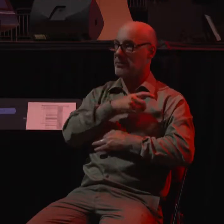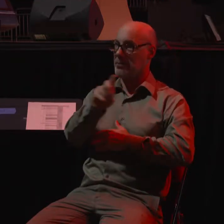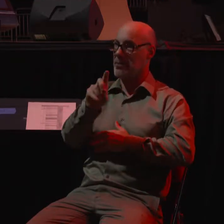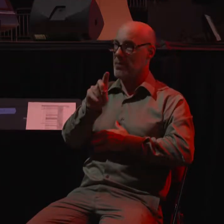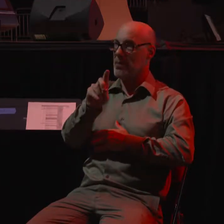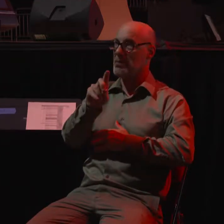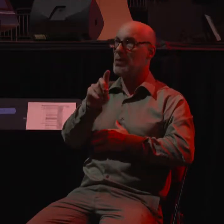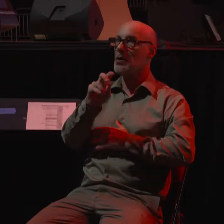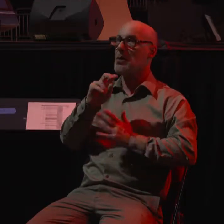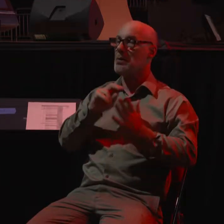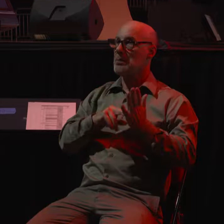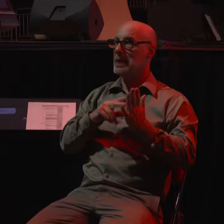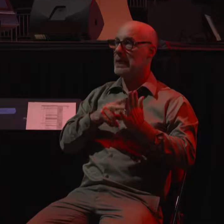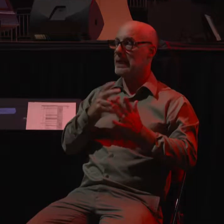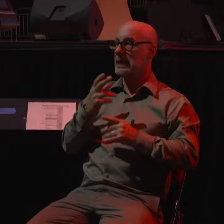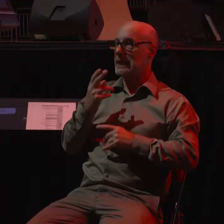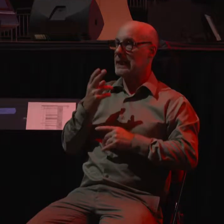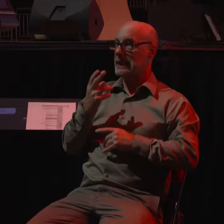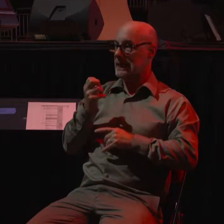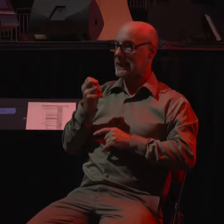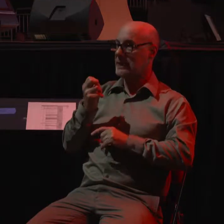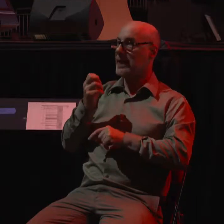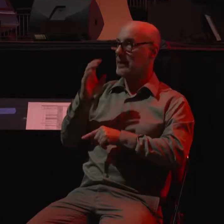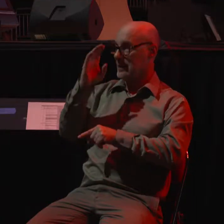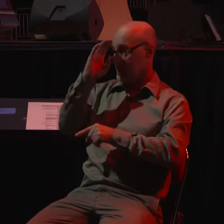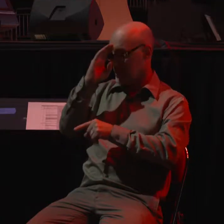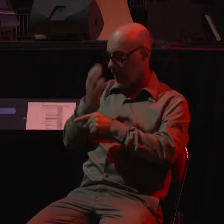a son of the Black church,